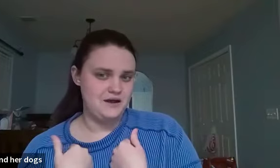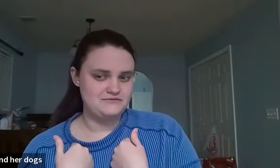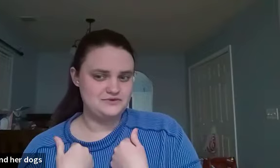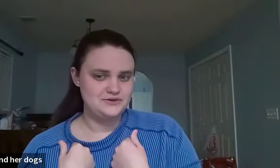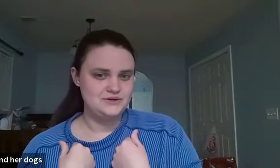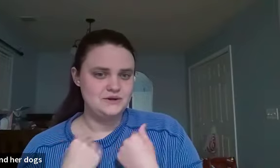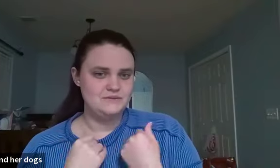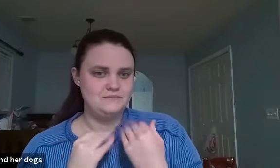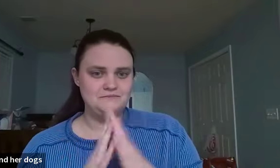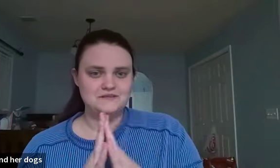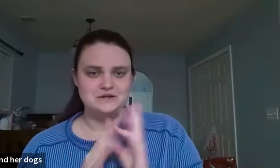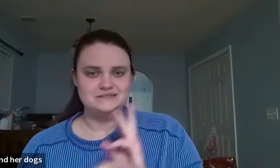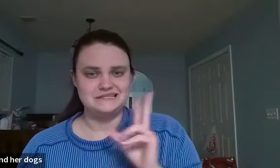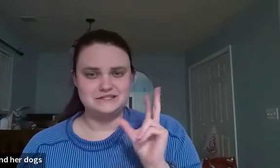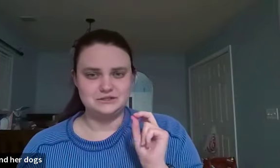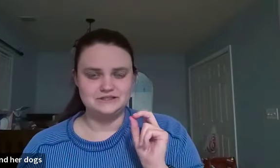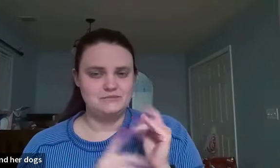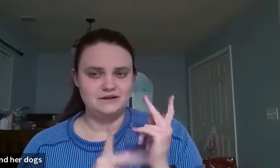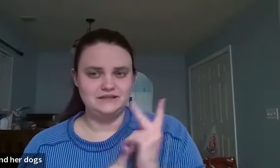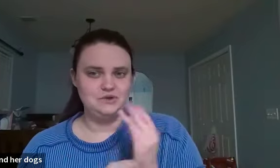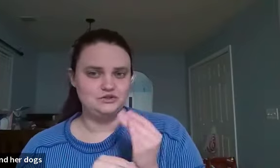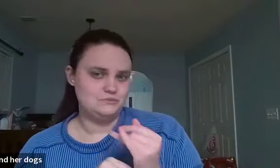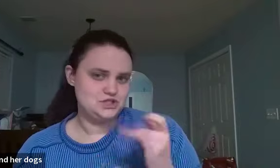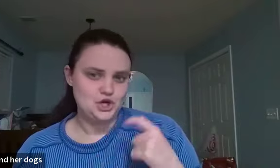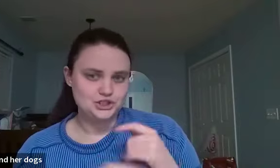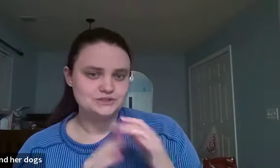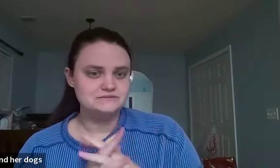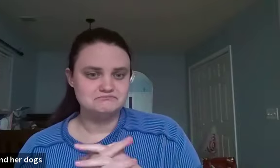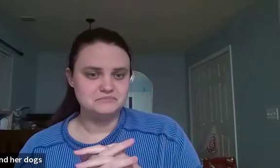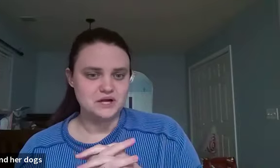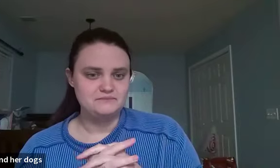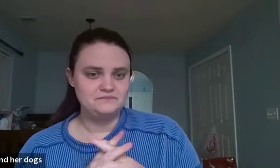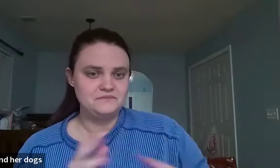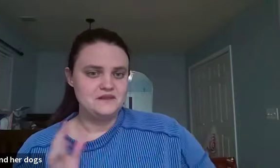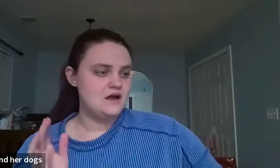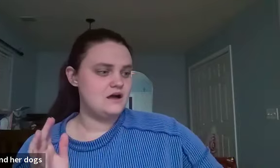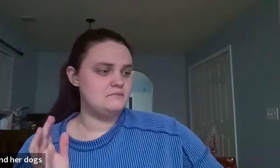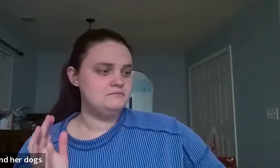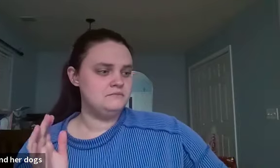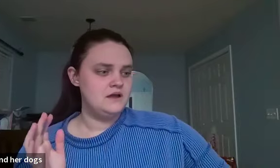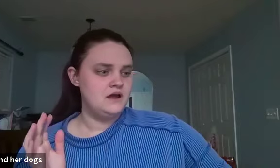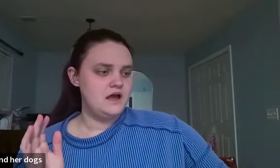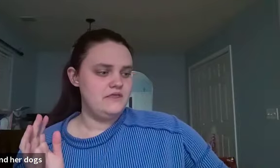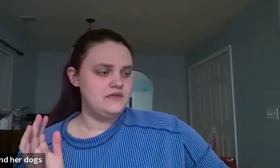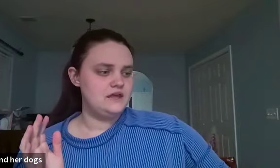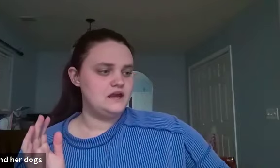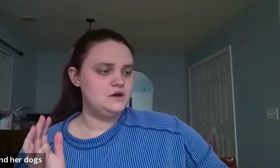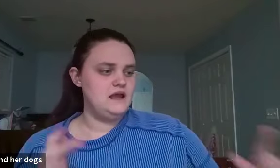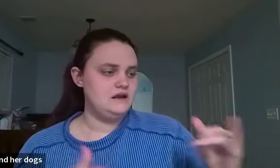have? Because I know it's 6:30, so I'm not going to keep y'all too much longer. But um and then I know we had a